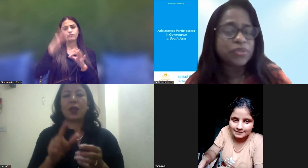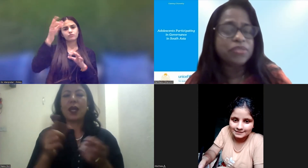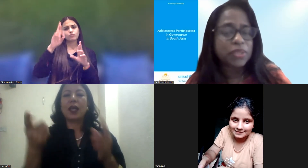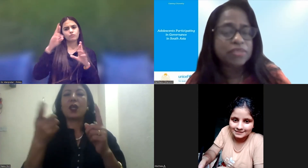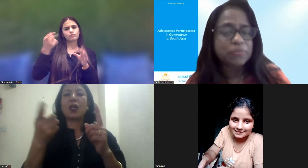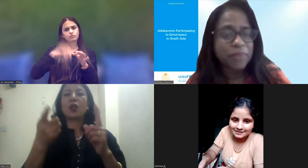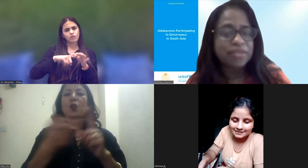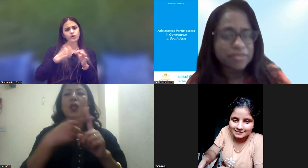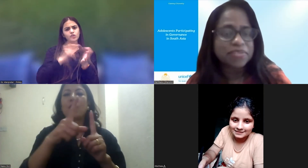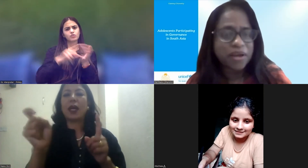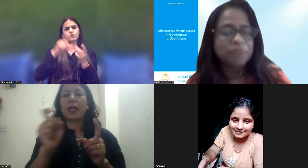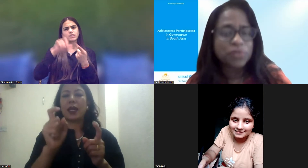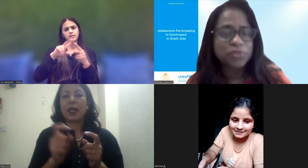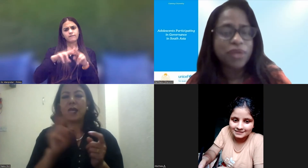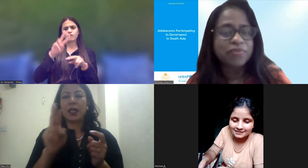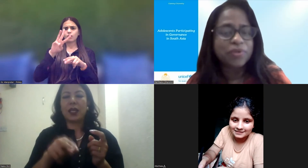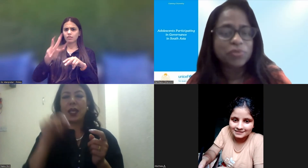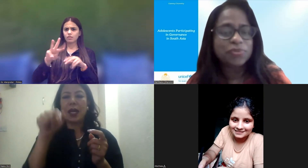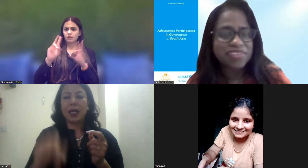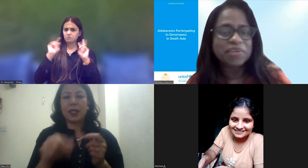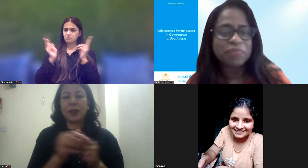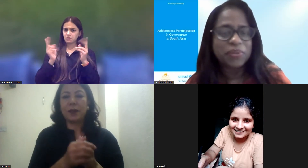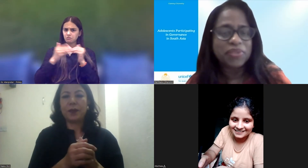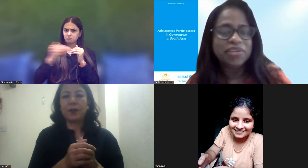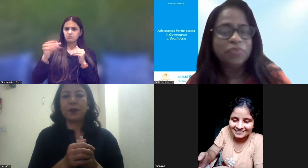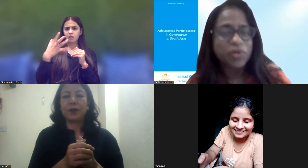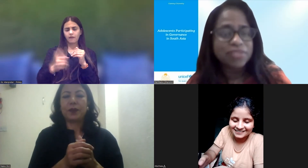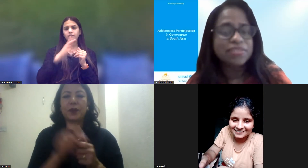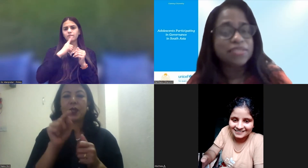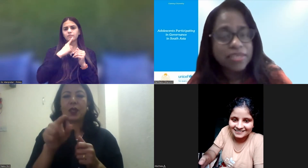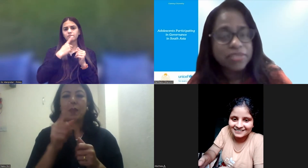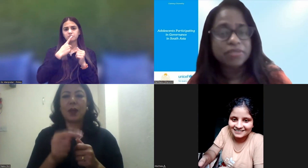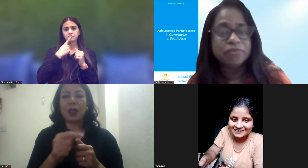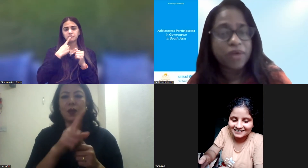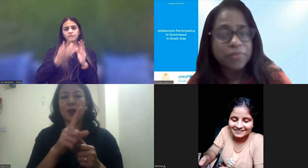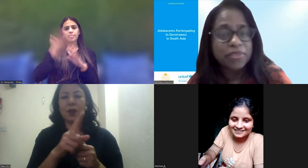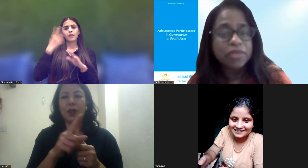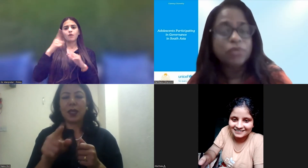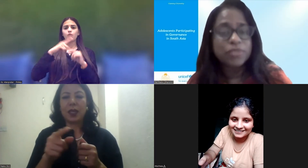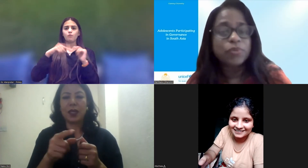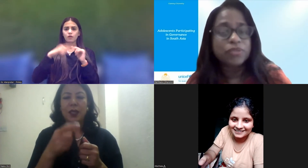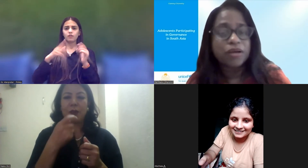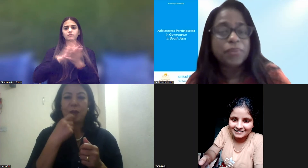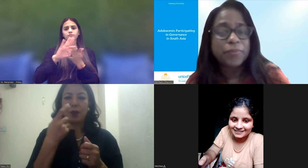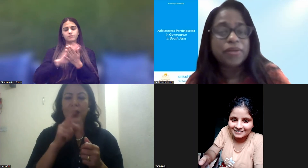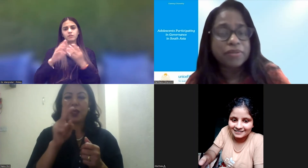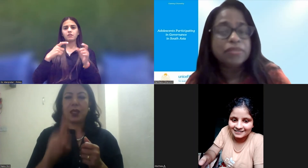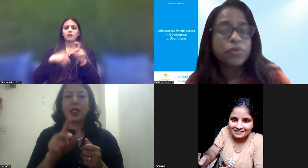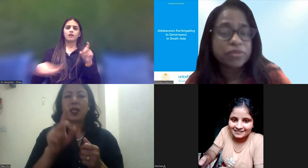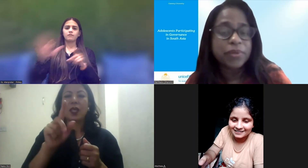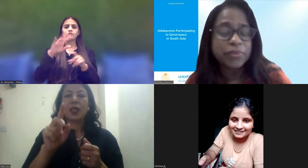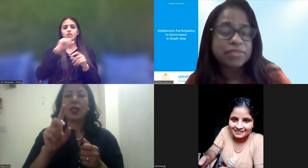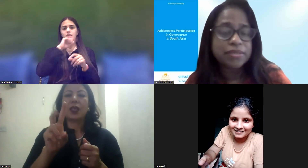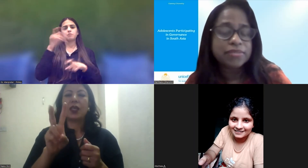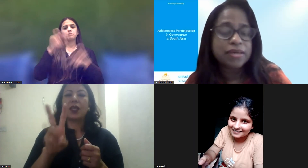can join the 23rd meetings. I'm sure you'll have a lot to say about water, sanitation, environment, which is what young people are really